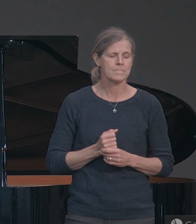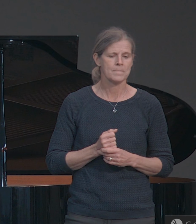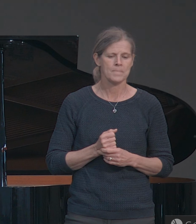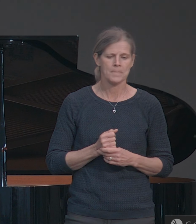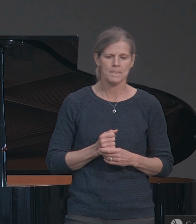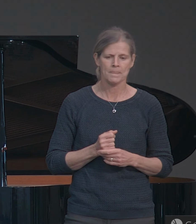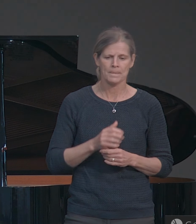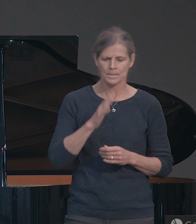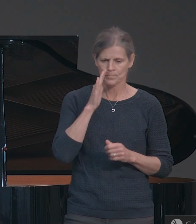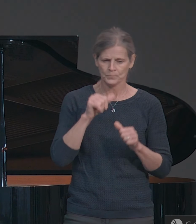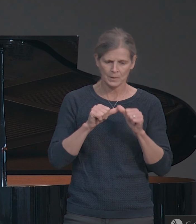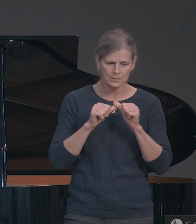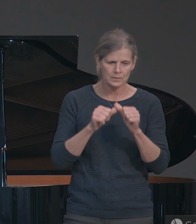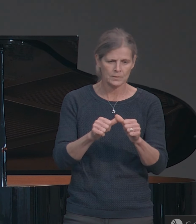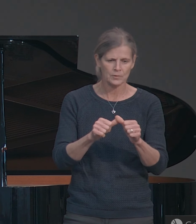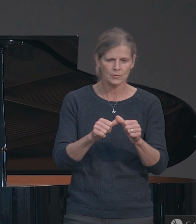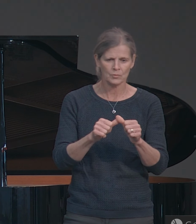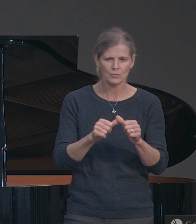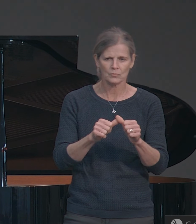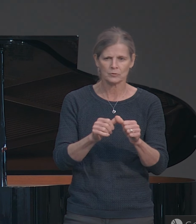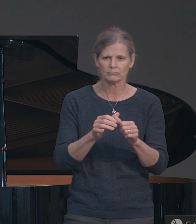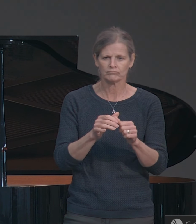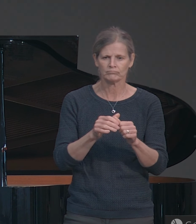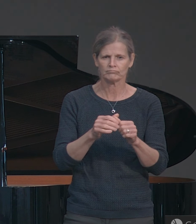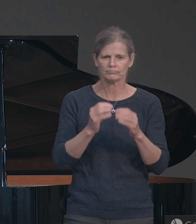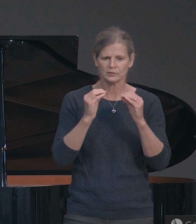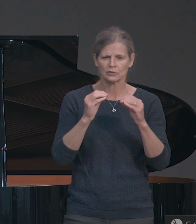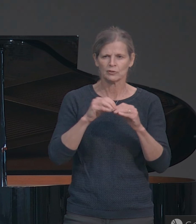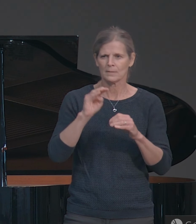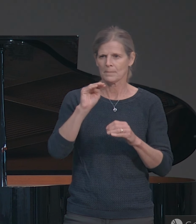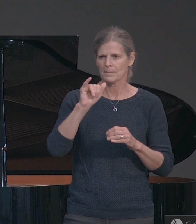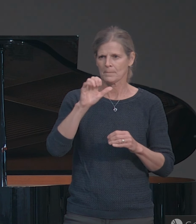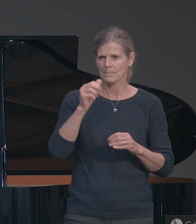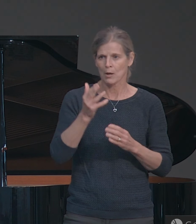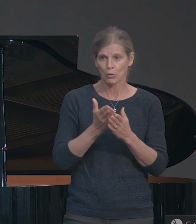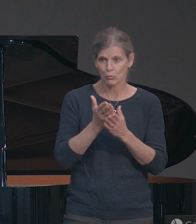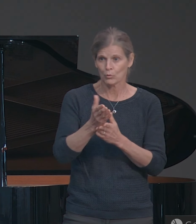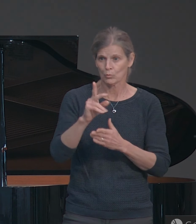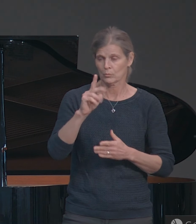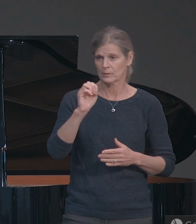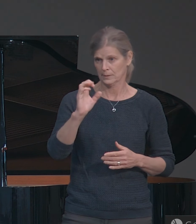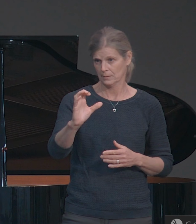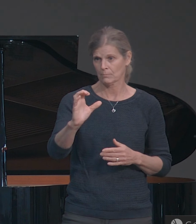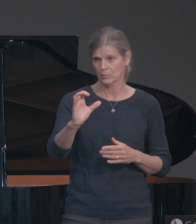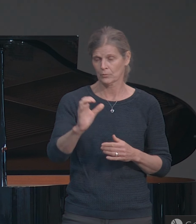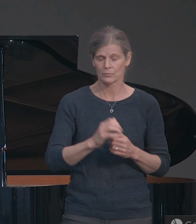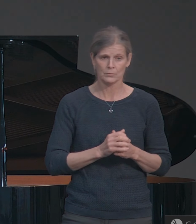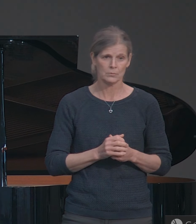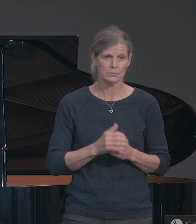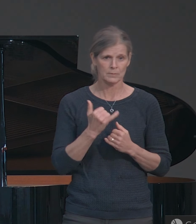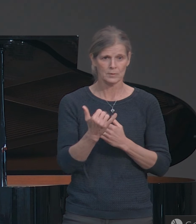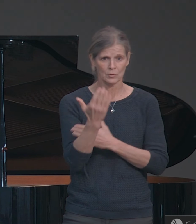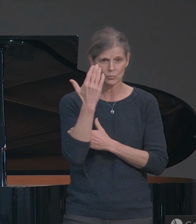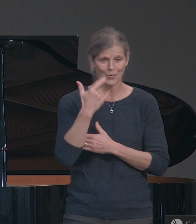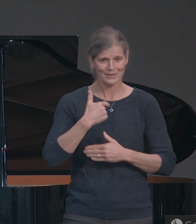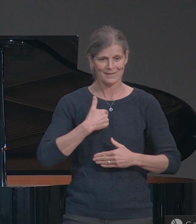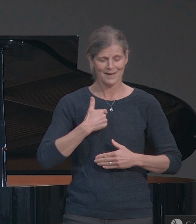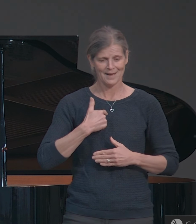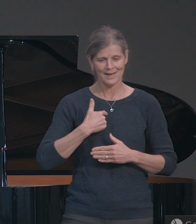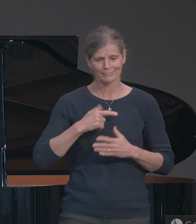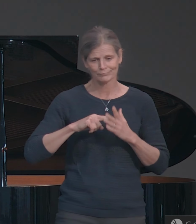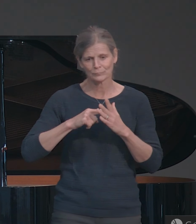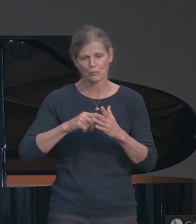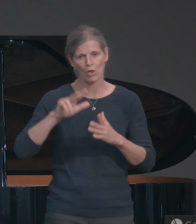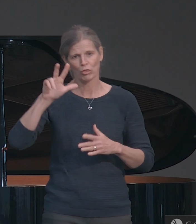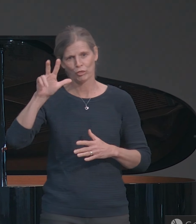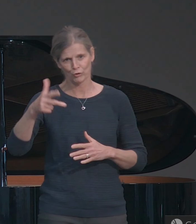We are going to continue on in our series in Micah through December. And so this morning I get to begin the third